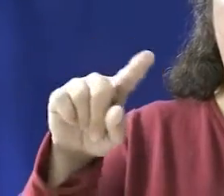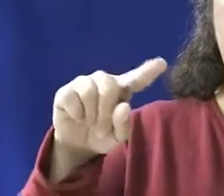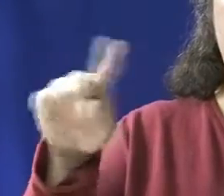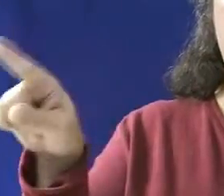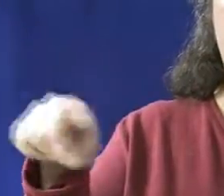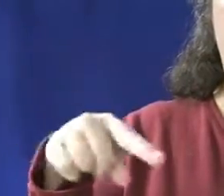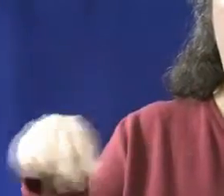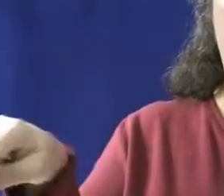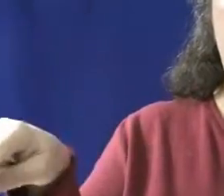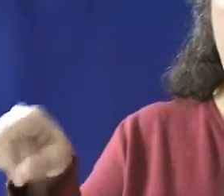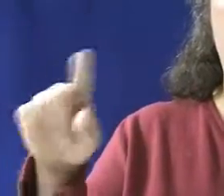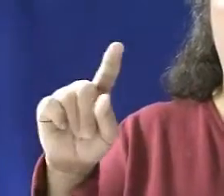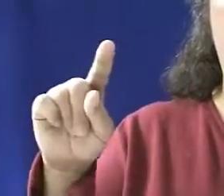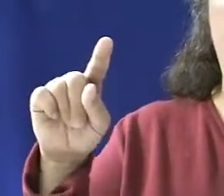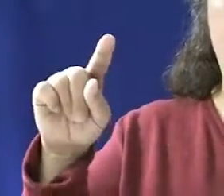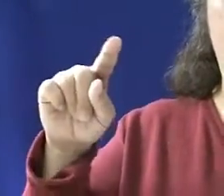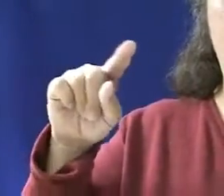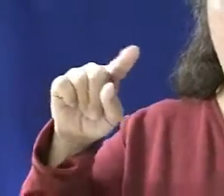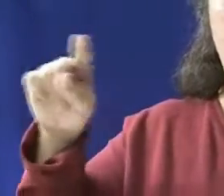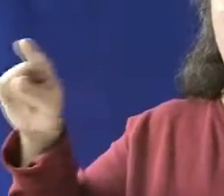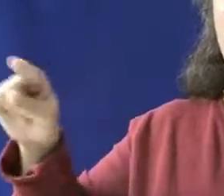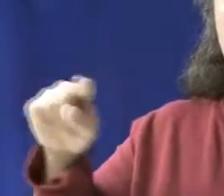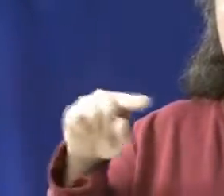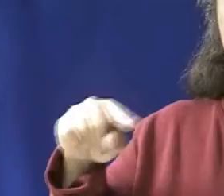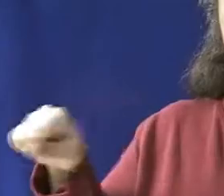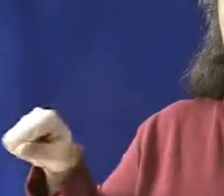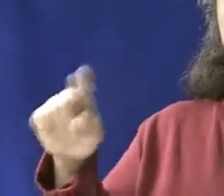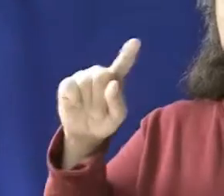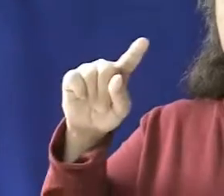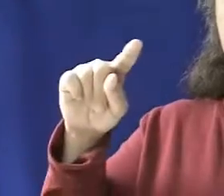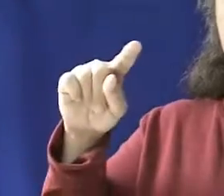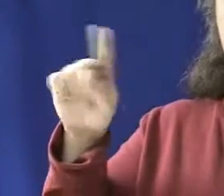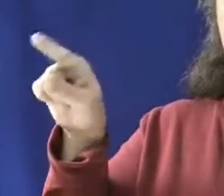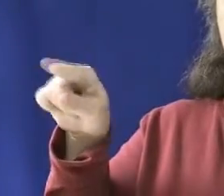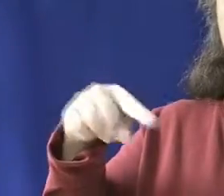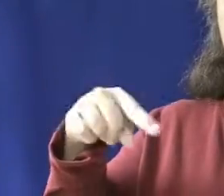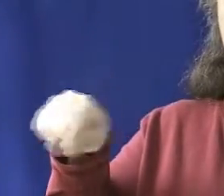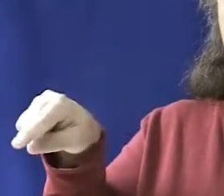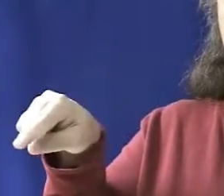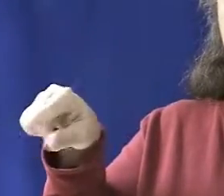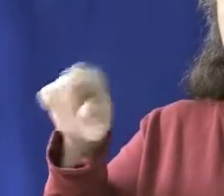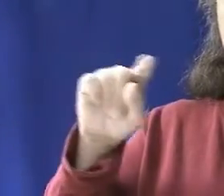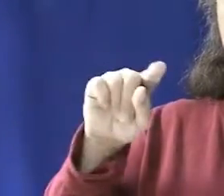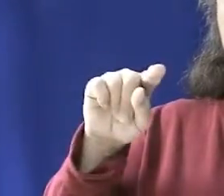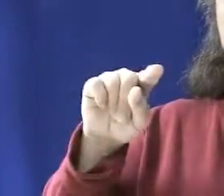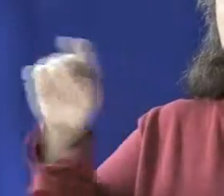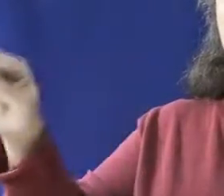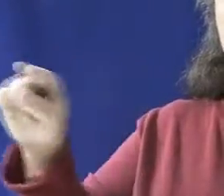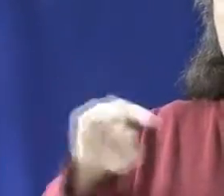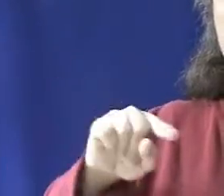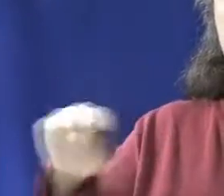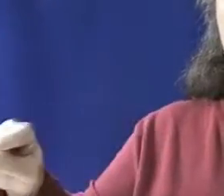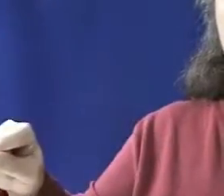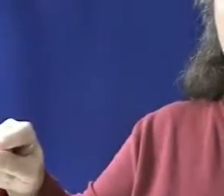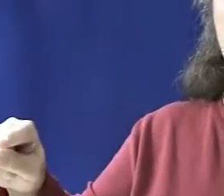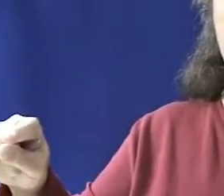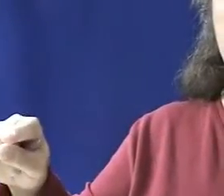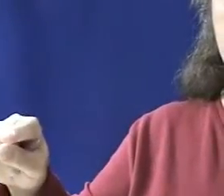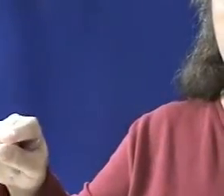And Z, index finger draws a Z in the air. Some people move only with the wrist, some people move from the elbow, doesn't